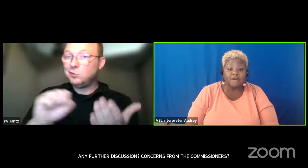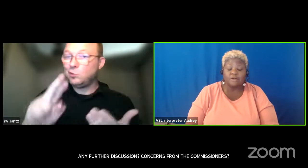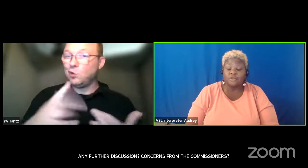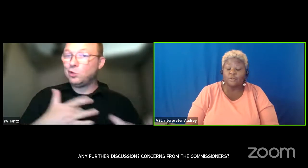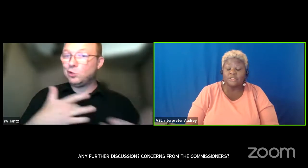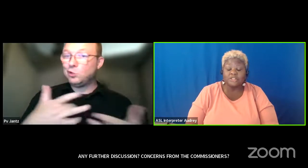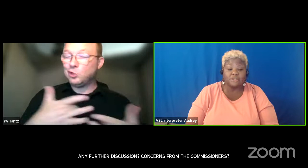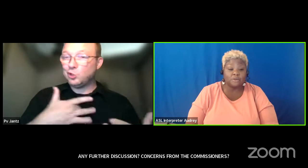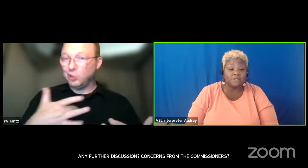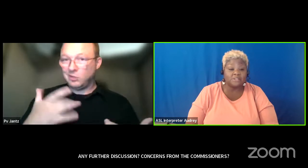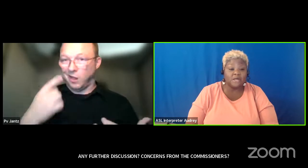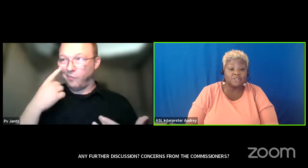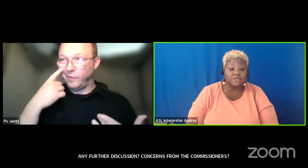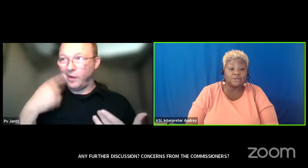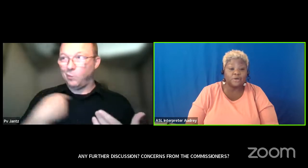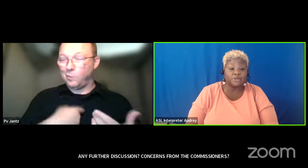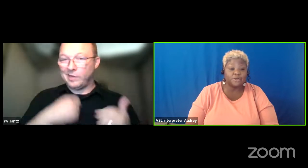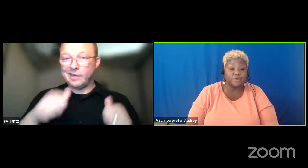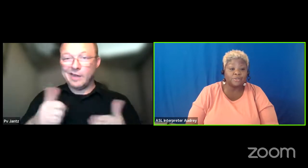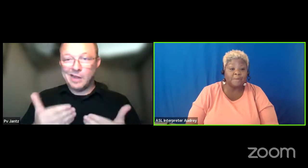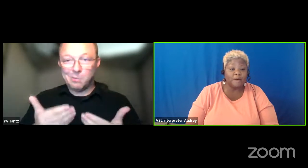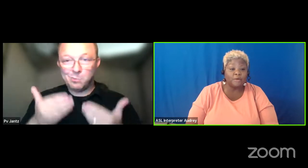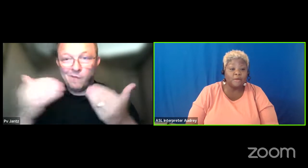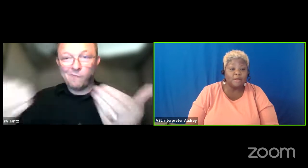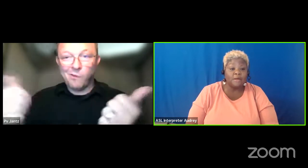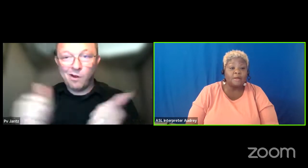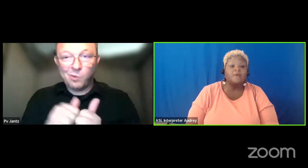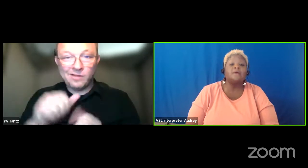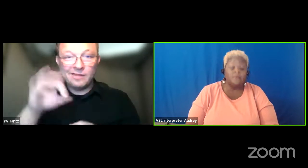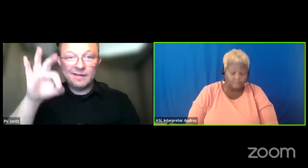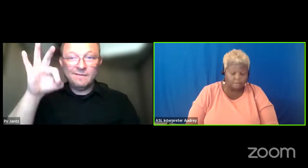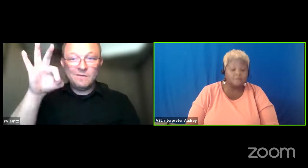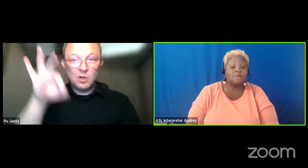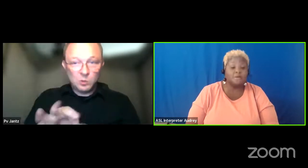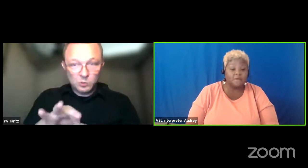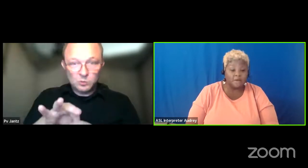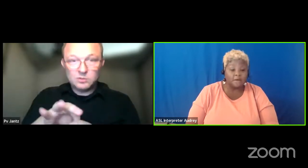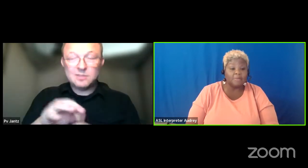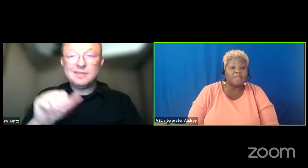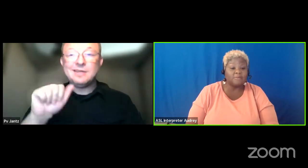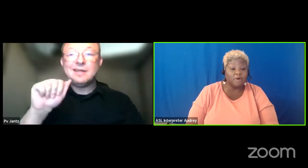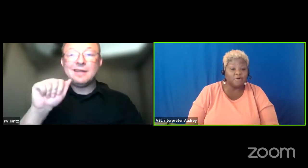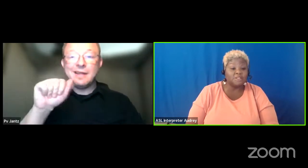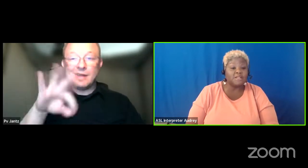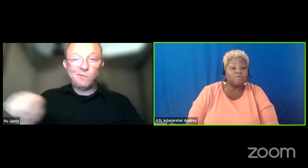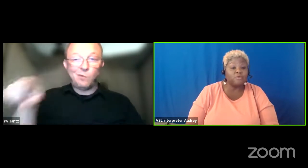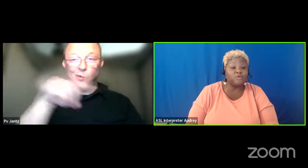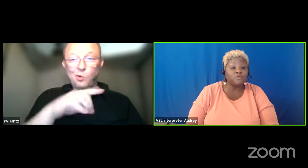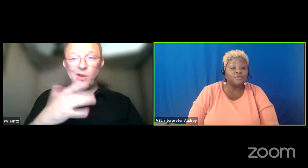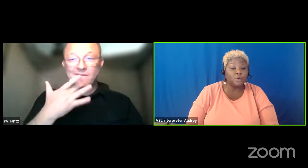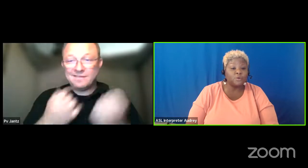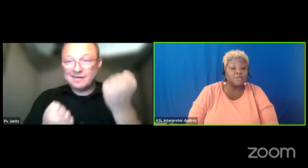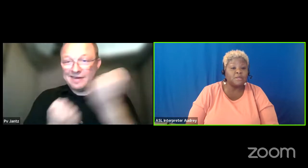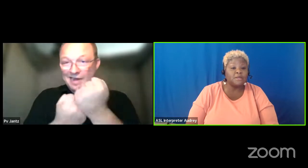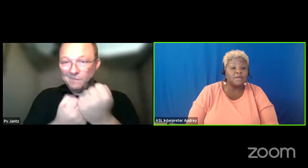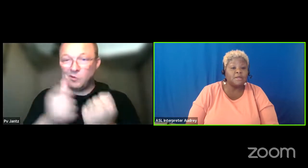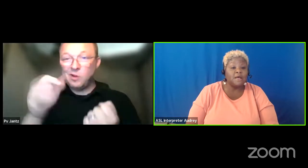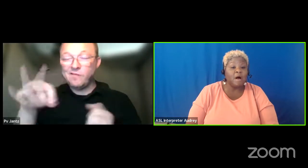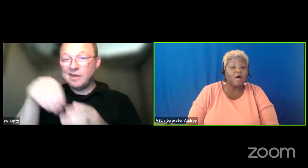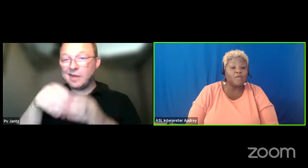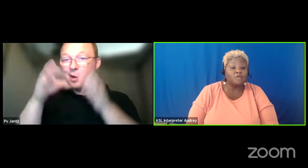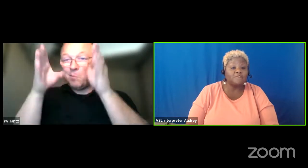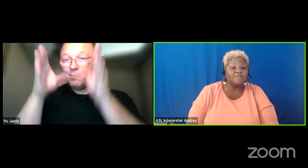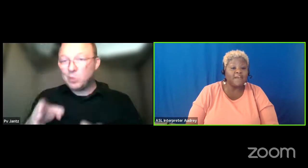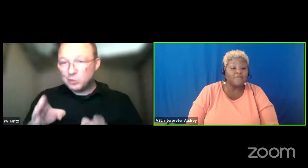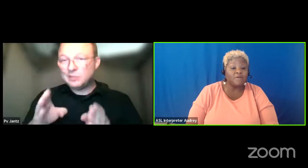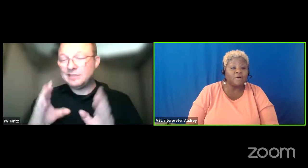If there is no additional discussion or concerns about the meeting in person, let's move to a vote.